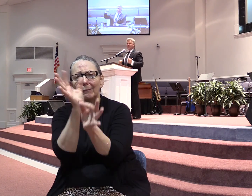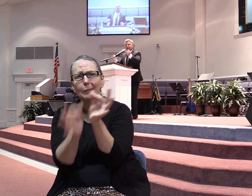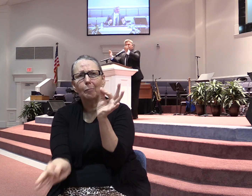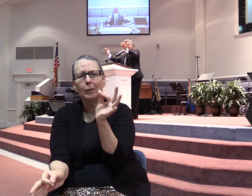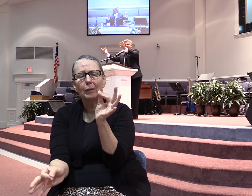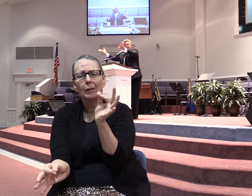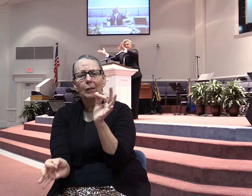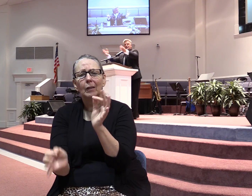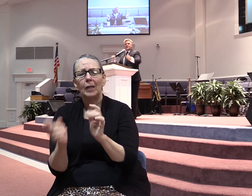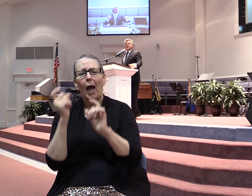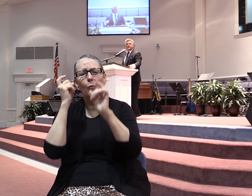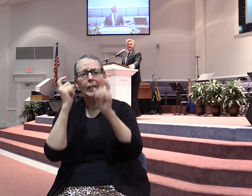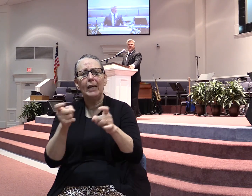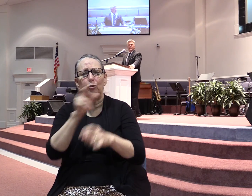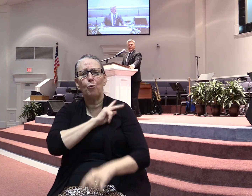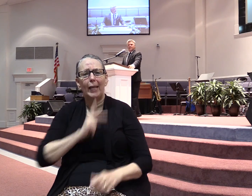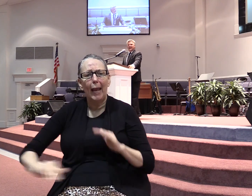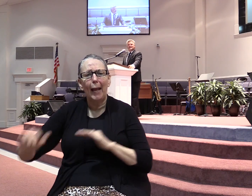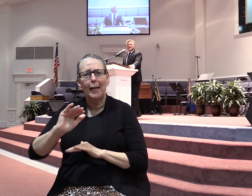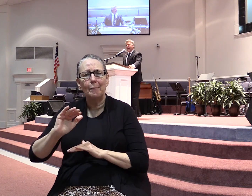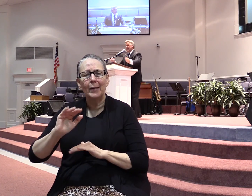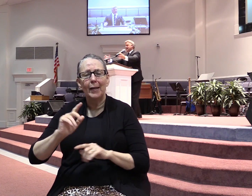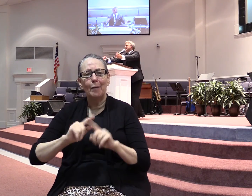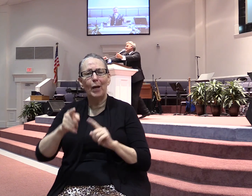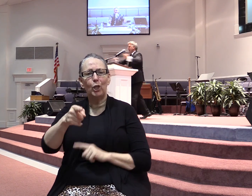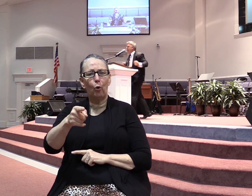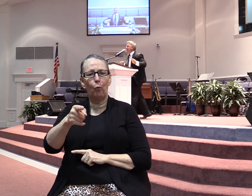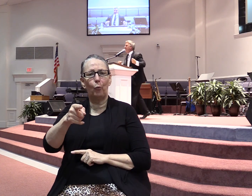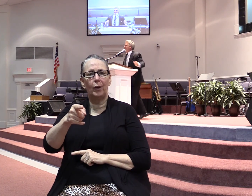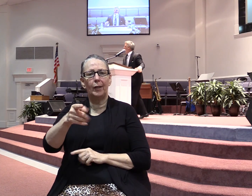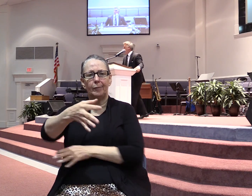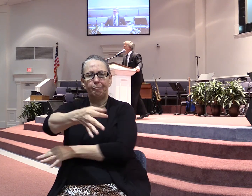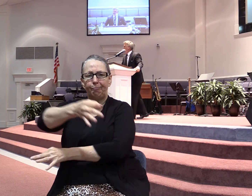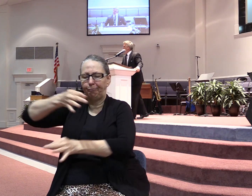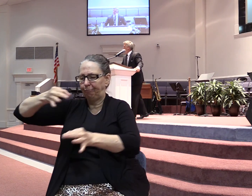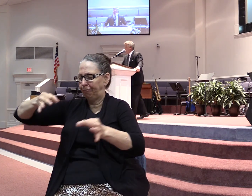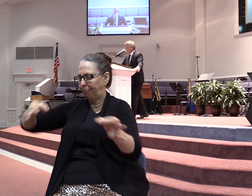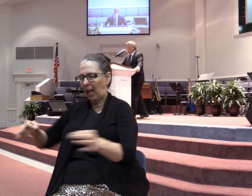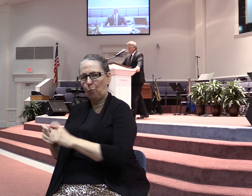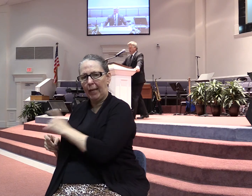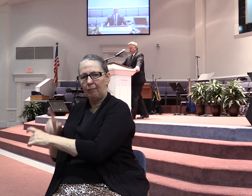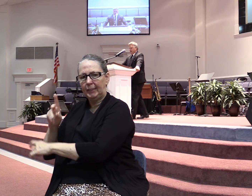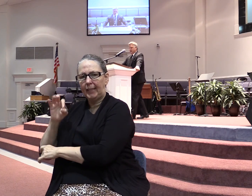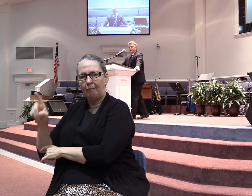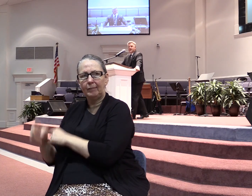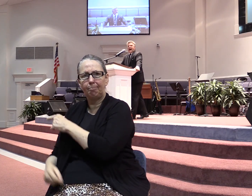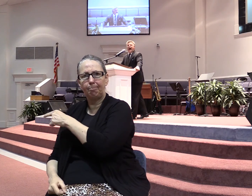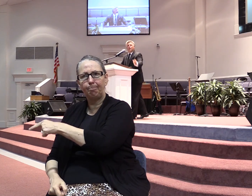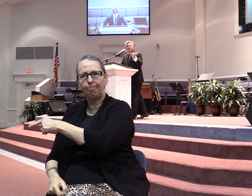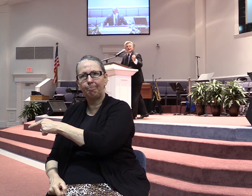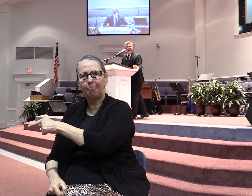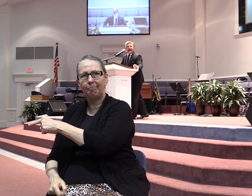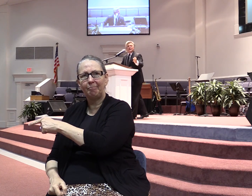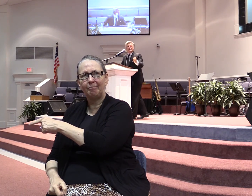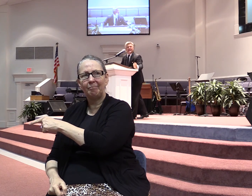I would have given the kingdom to you. But instead, the kingdom is rent from you. I